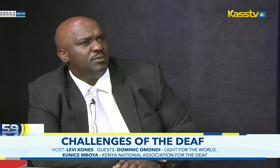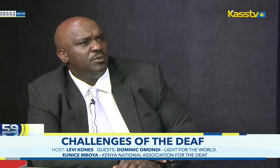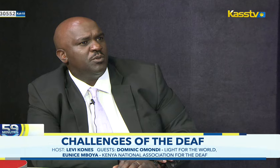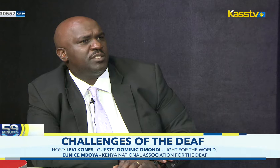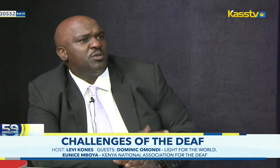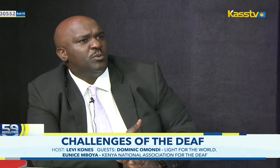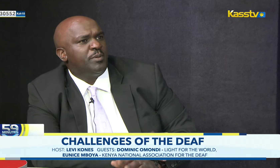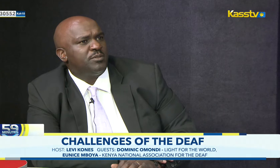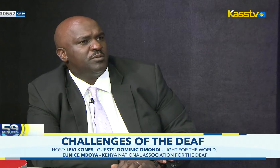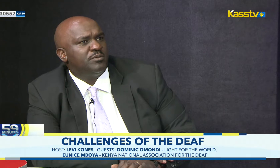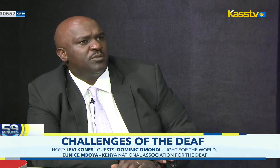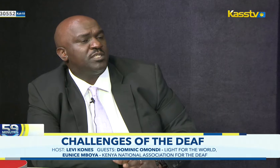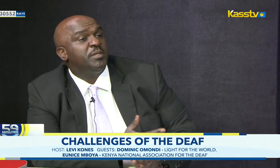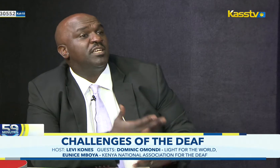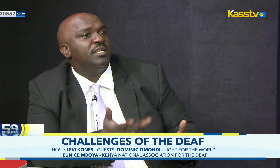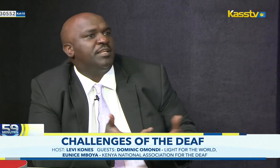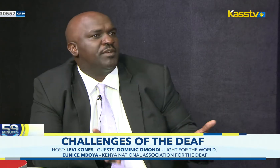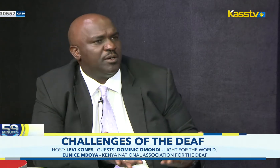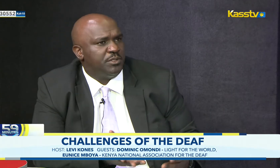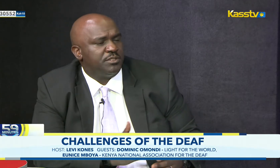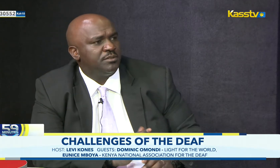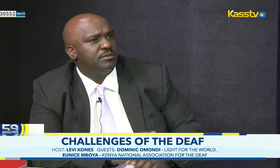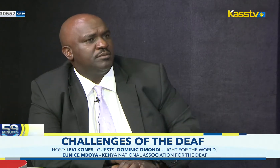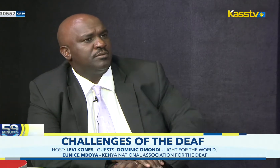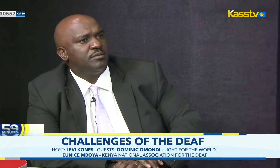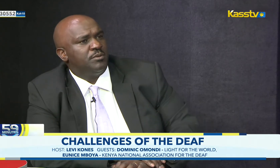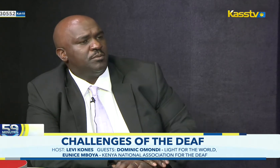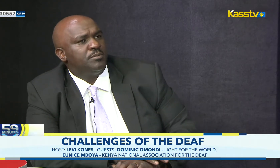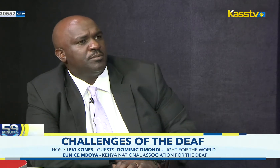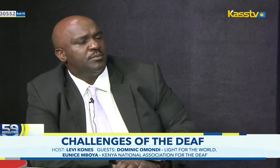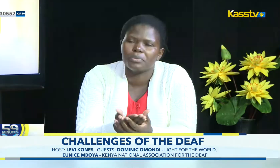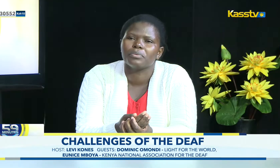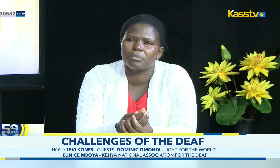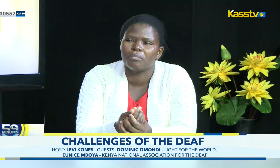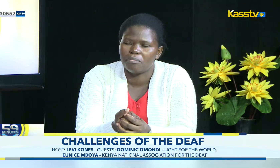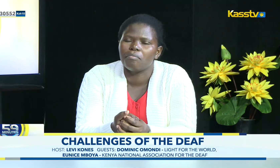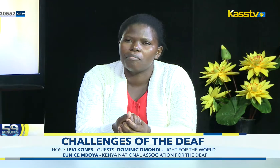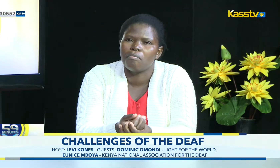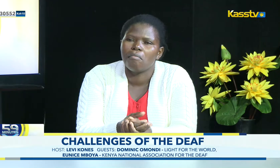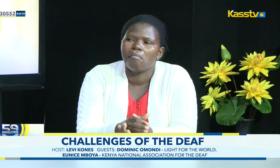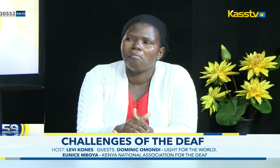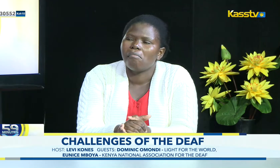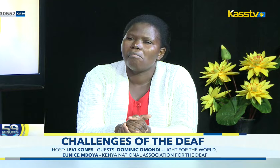You're just a normal person. You're just speaking a different language. Yeah, true. Yeah.